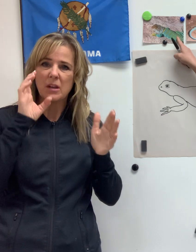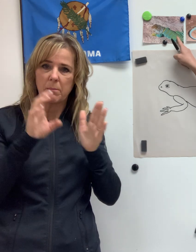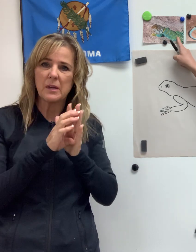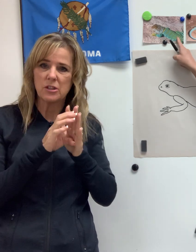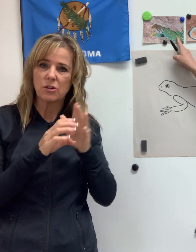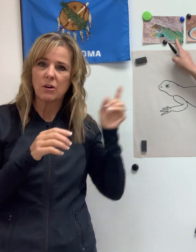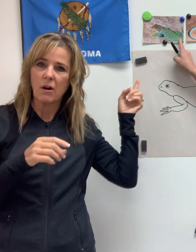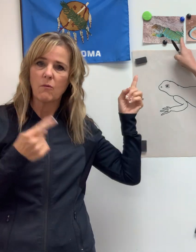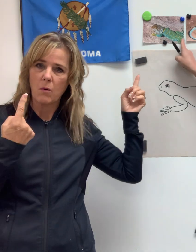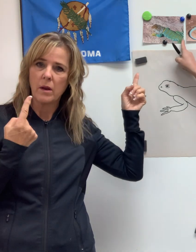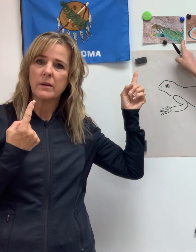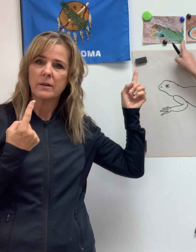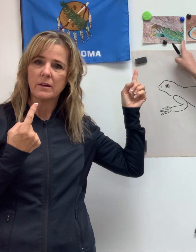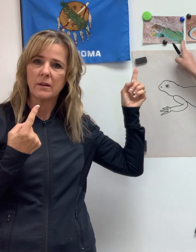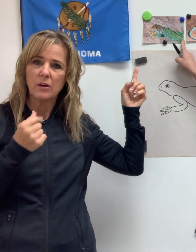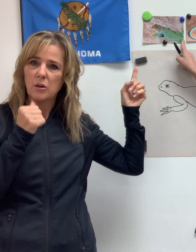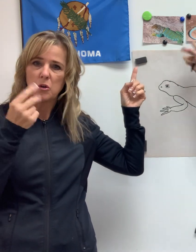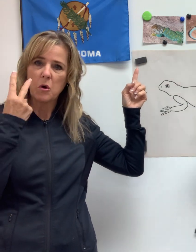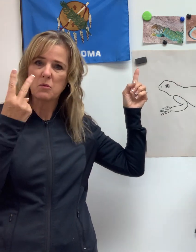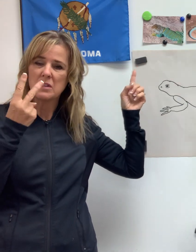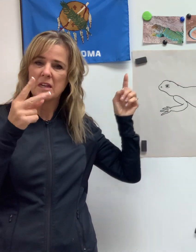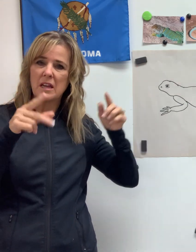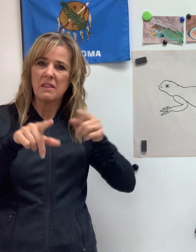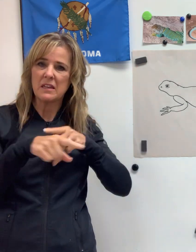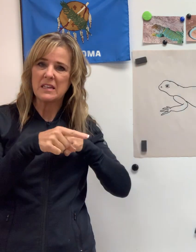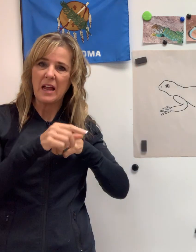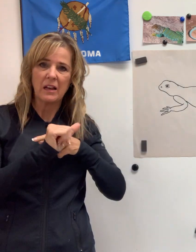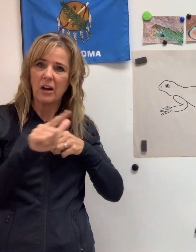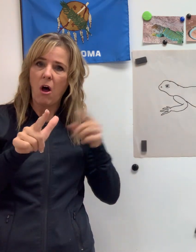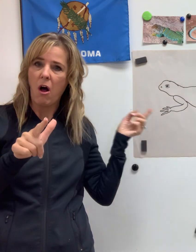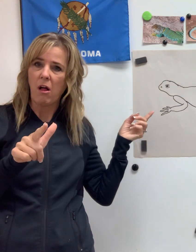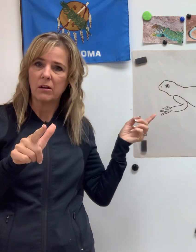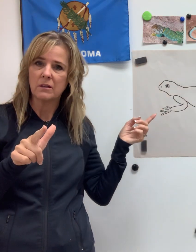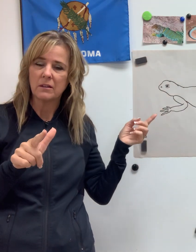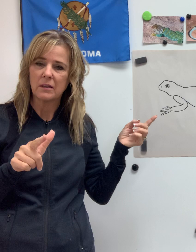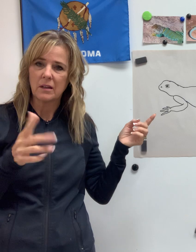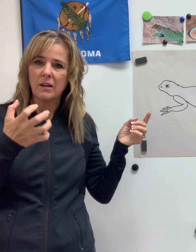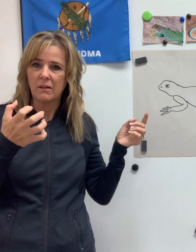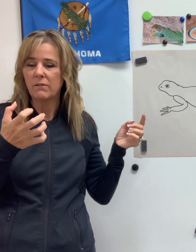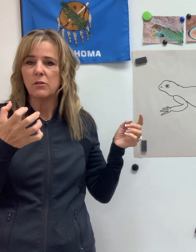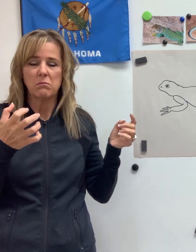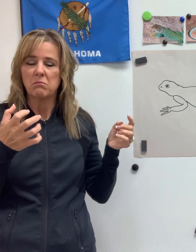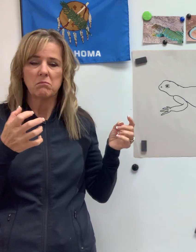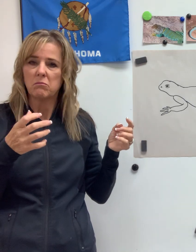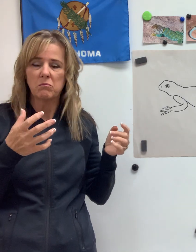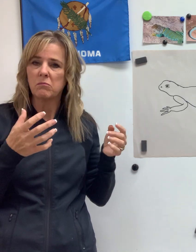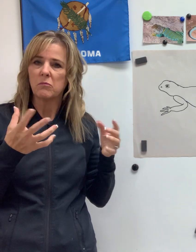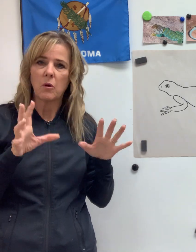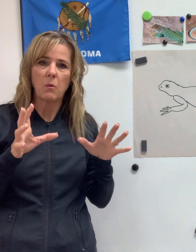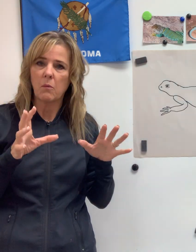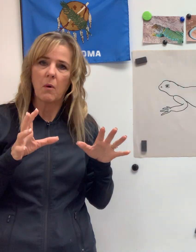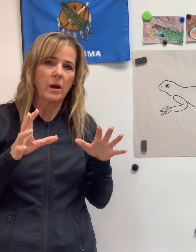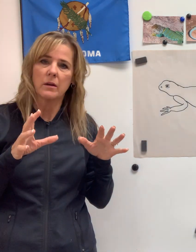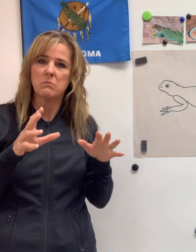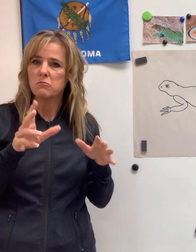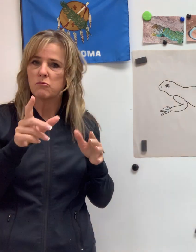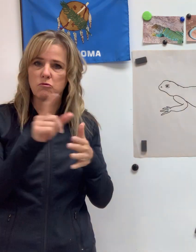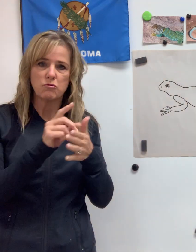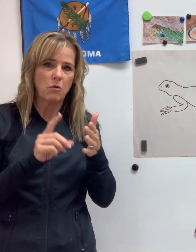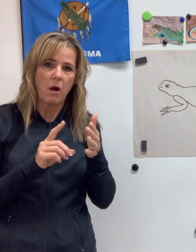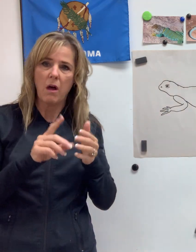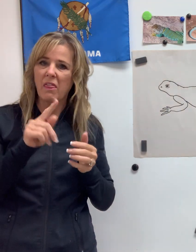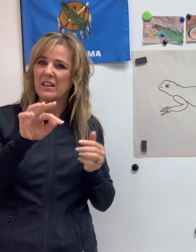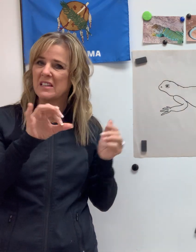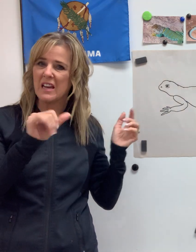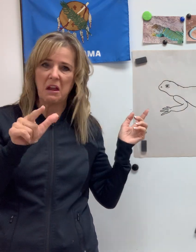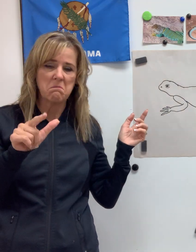an eastern collared lizard. You don't see the tail at all. That's fine if you just want to draw it right off the paper and you don't see it. That's cool, no big deal.